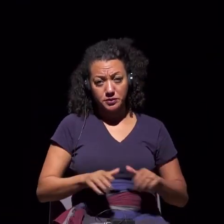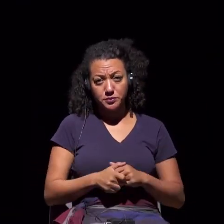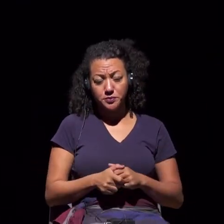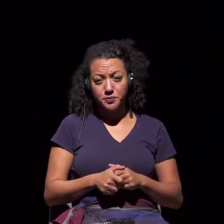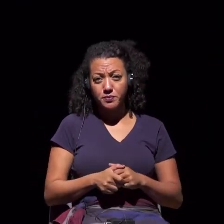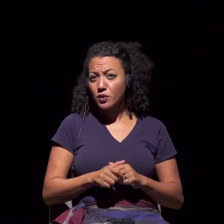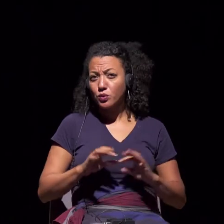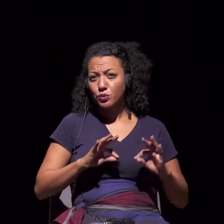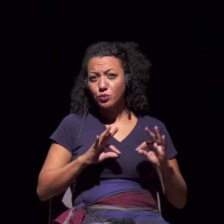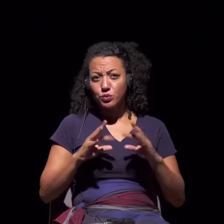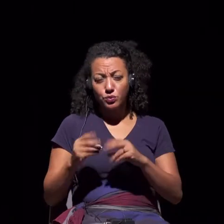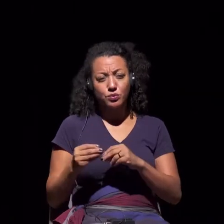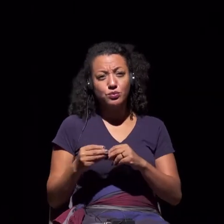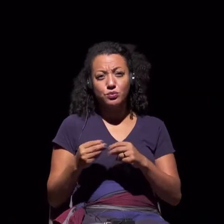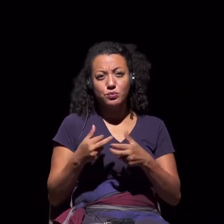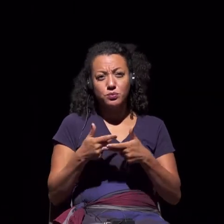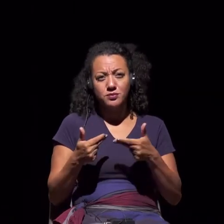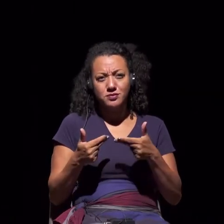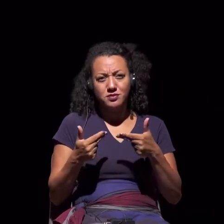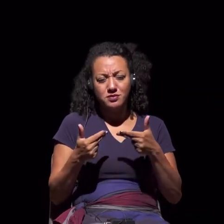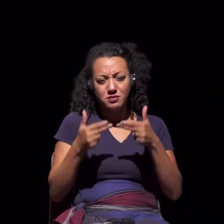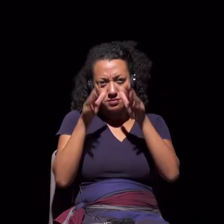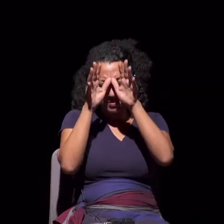to emerge.